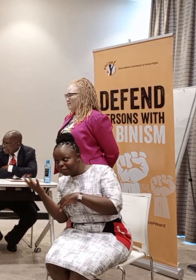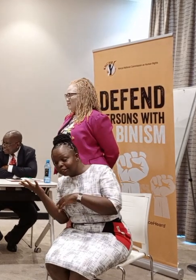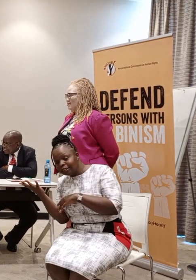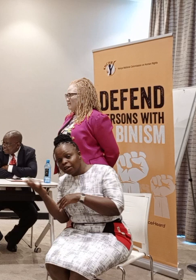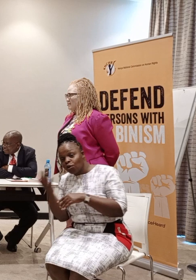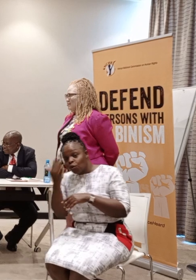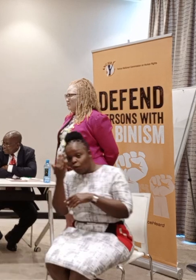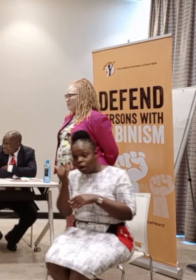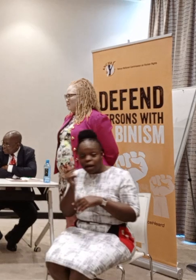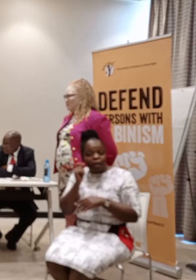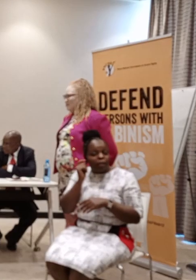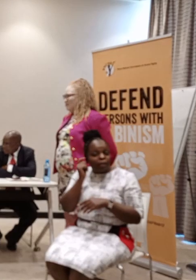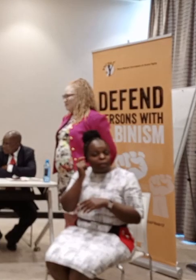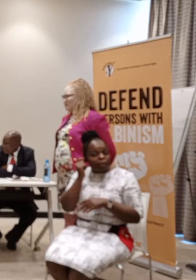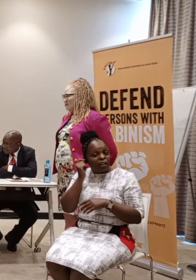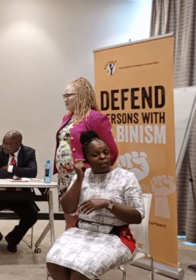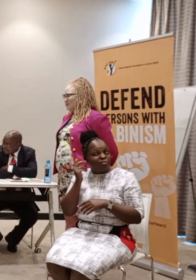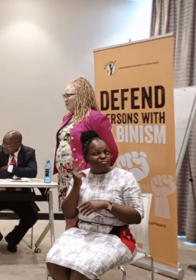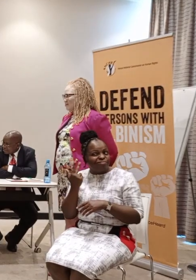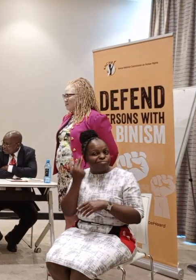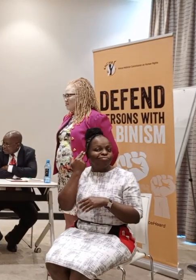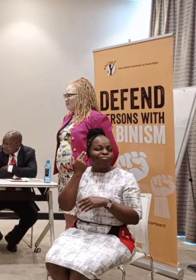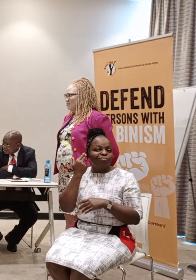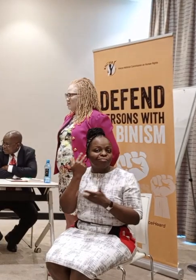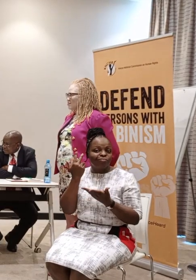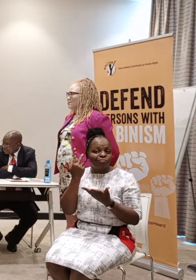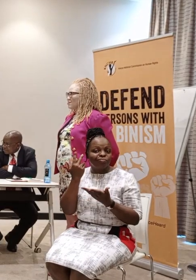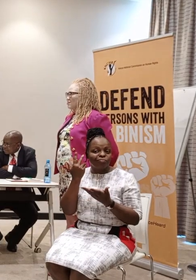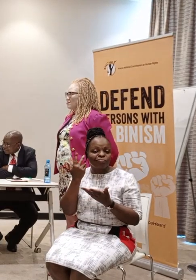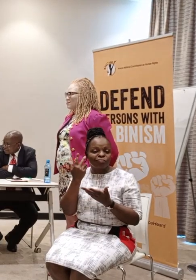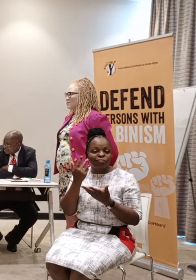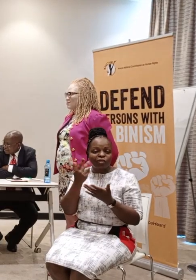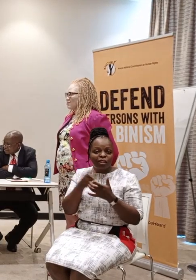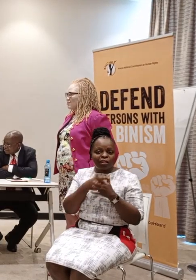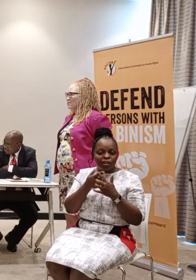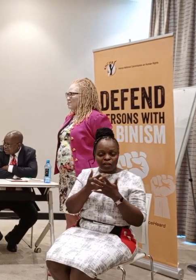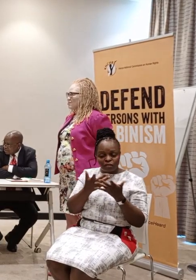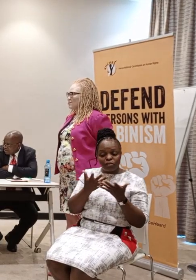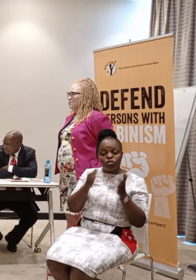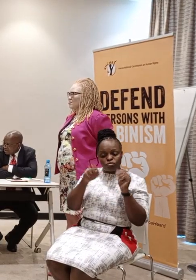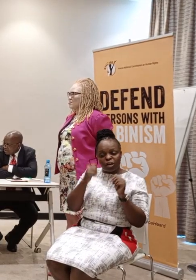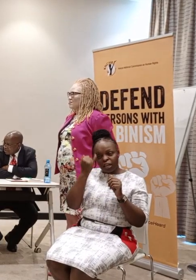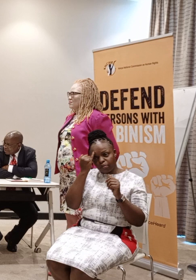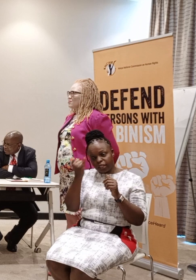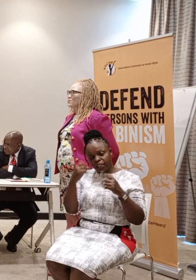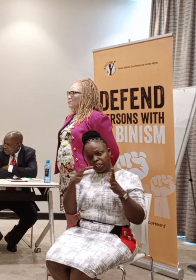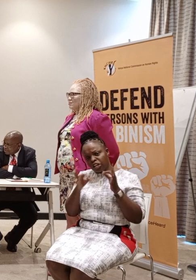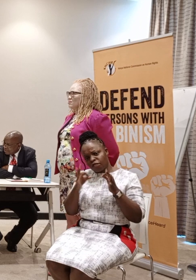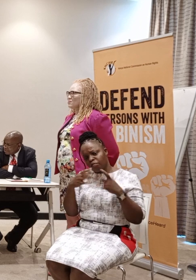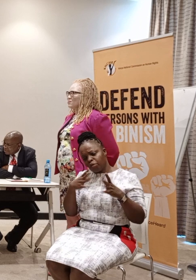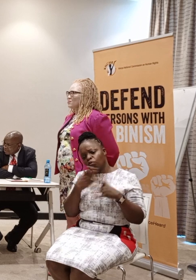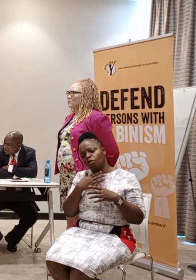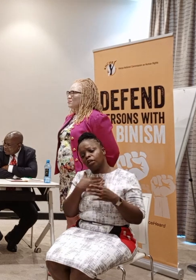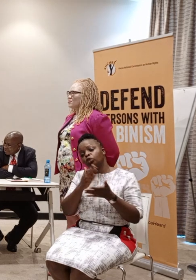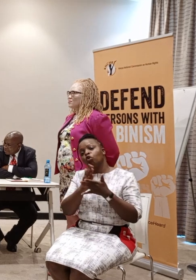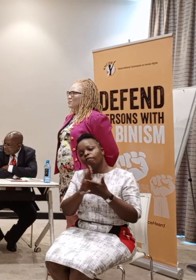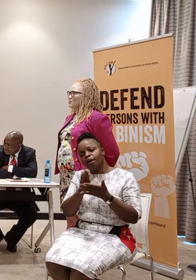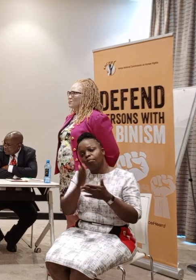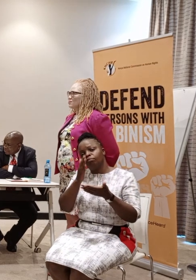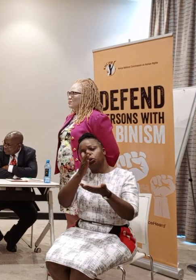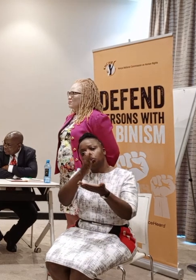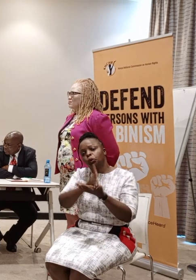here that was circulating on social media. So you can imagine. So what is it that I'm trying to say?